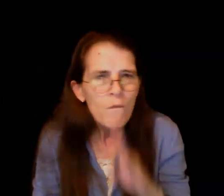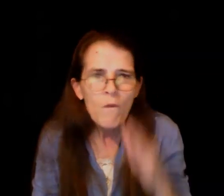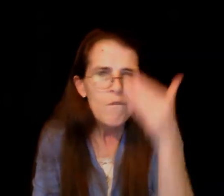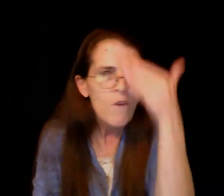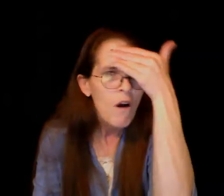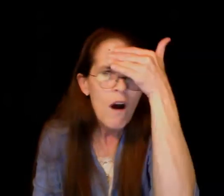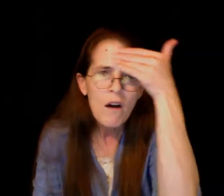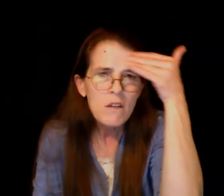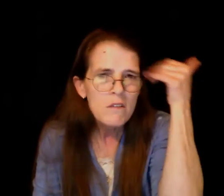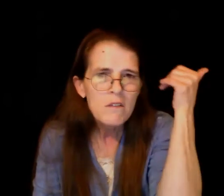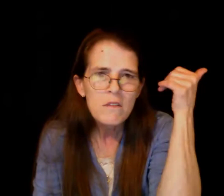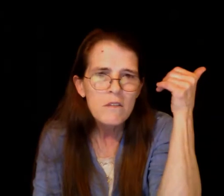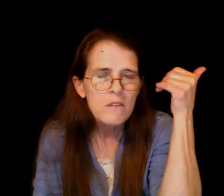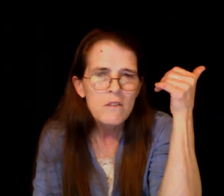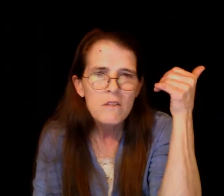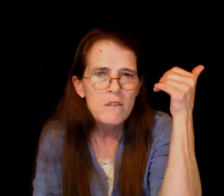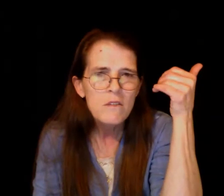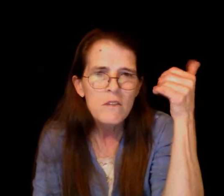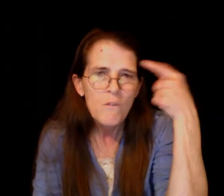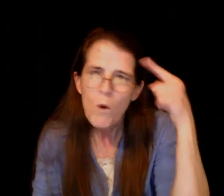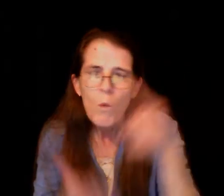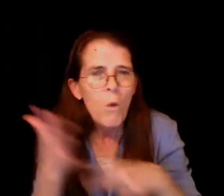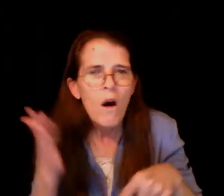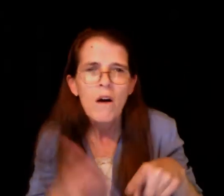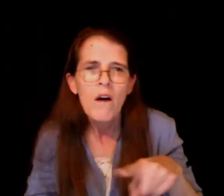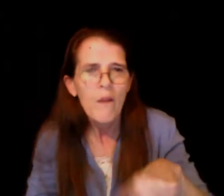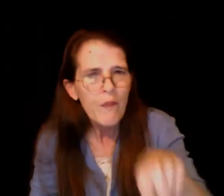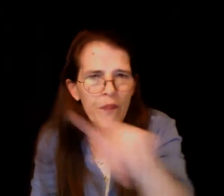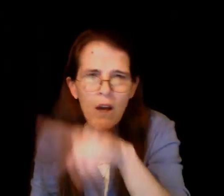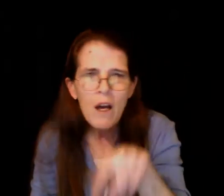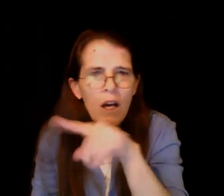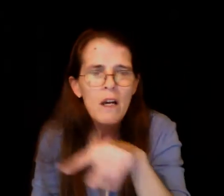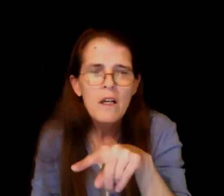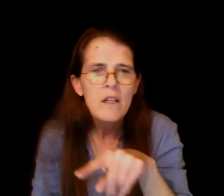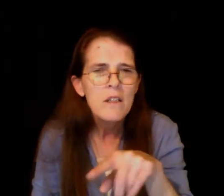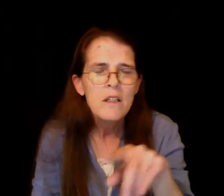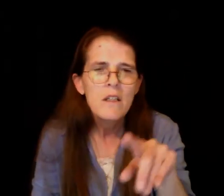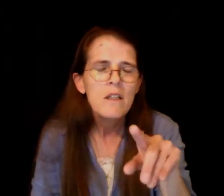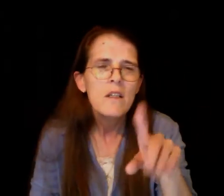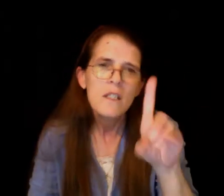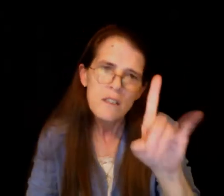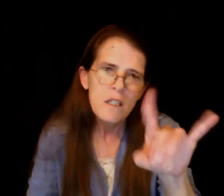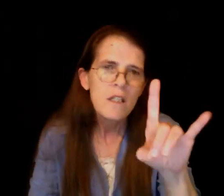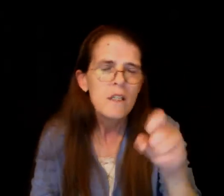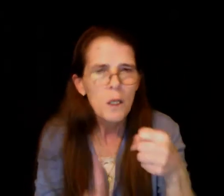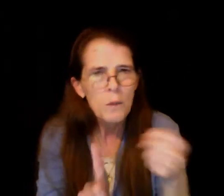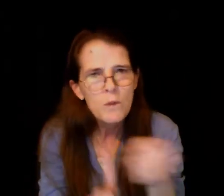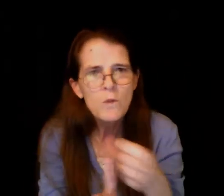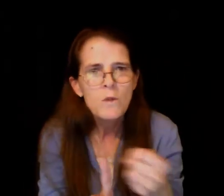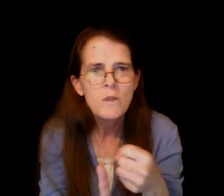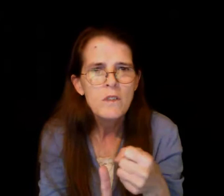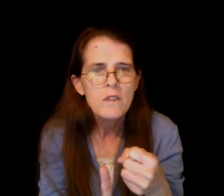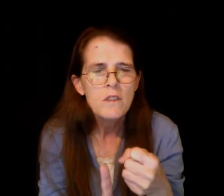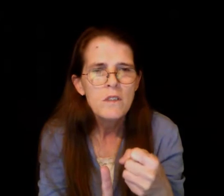You gotta wipe your mouth when you're done, Johnny. Mommy, I wanna drink. Yeah, hold on. Sissy's not gonna be done.